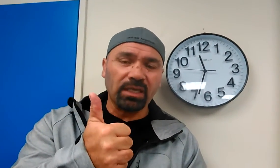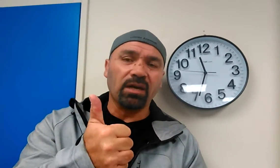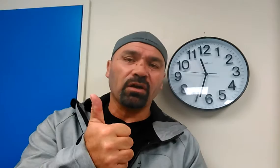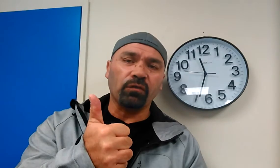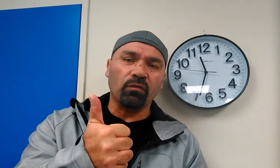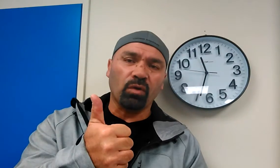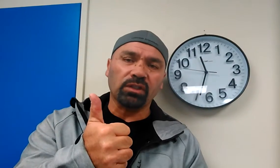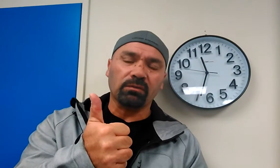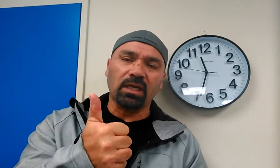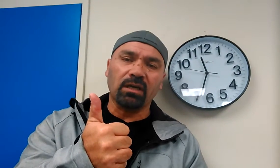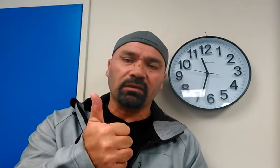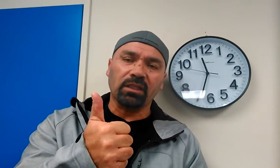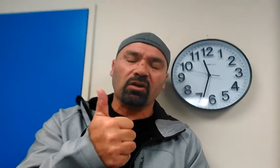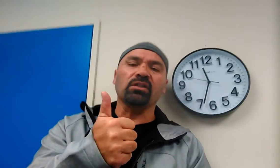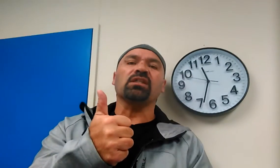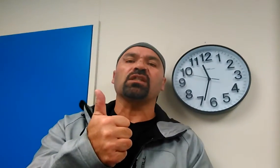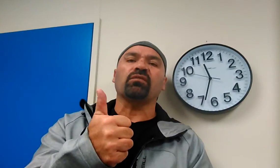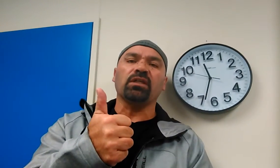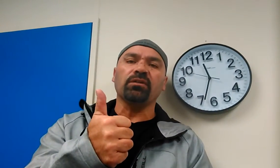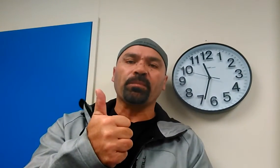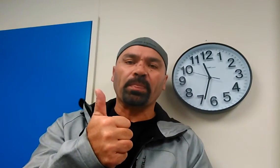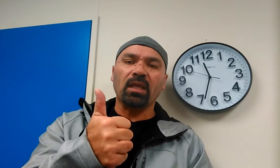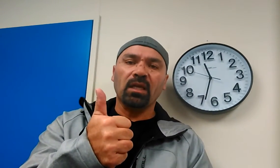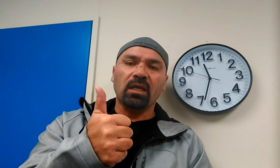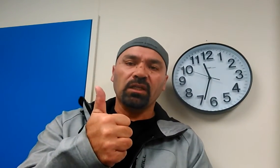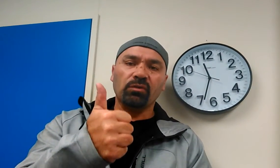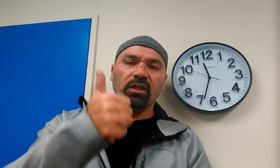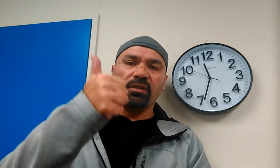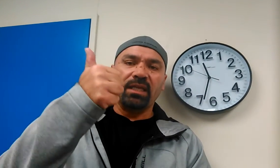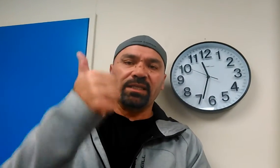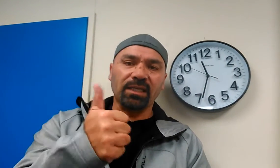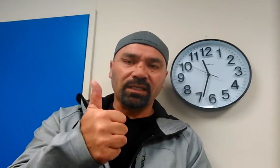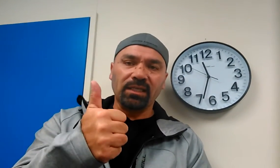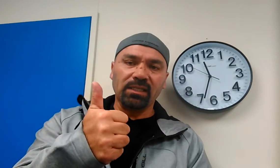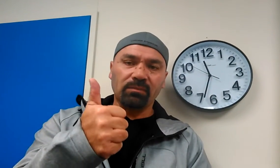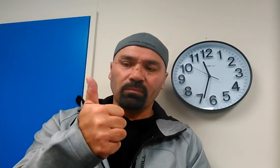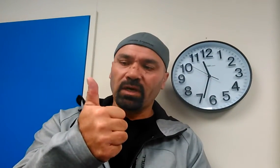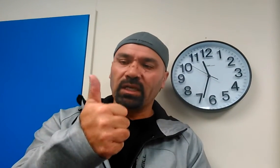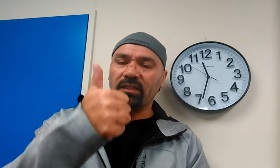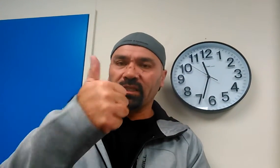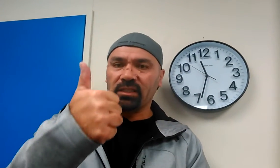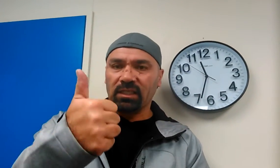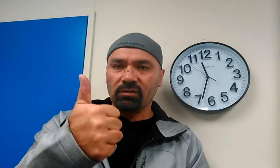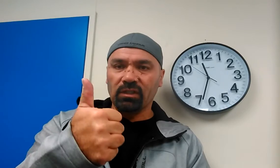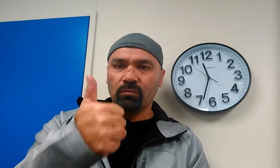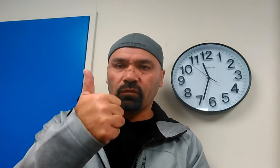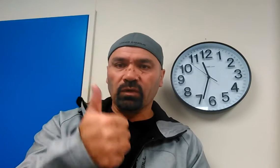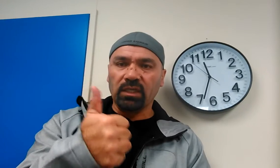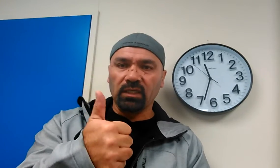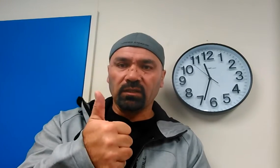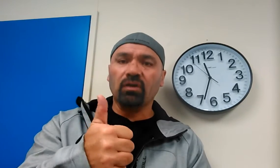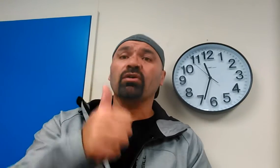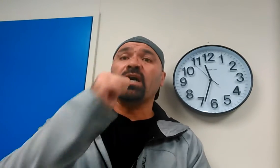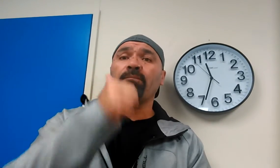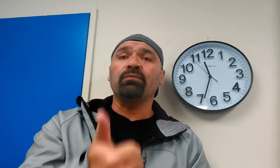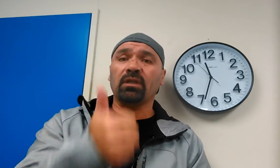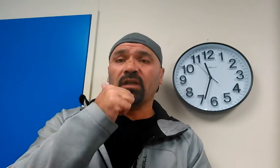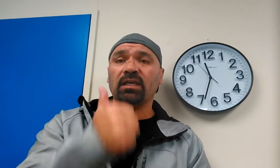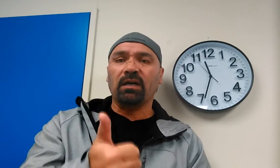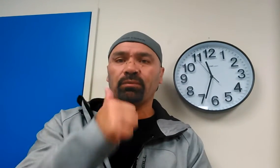our, if you've watched the consonants video, you'll know that k is this is our symbol for k, or cup, you know, like kapu,